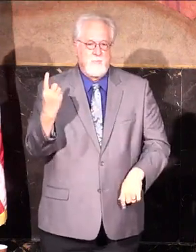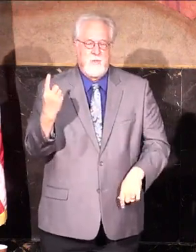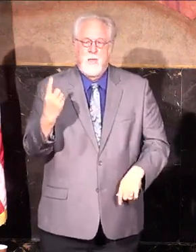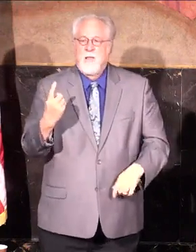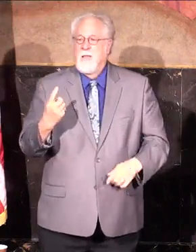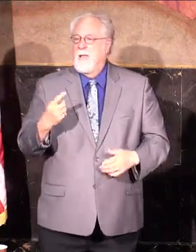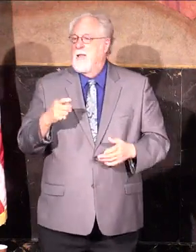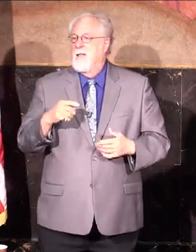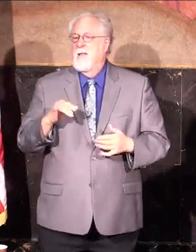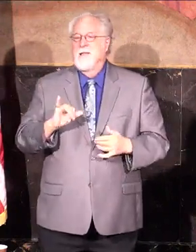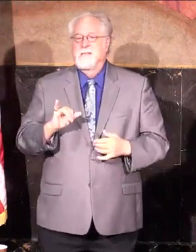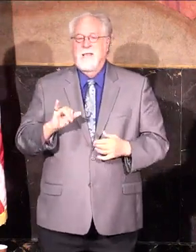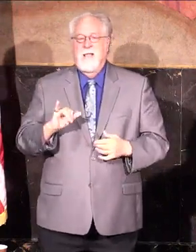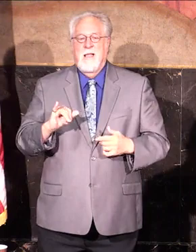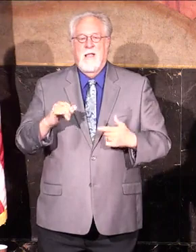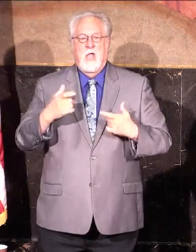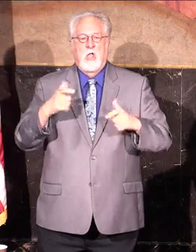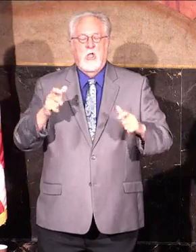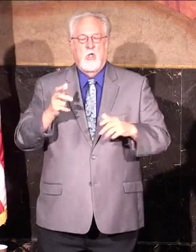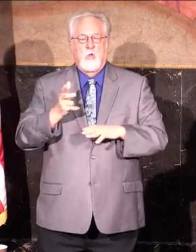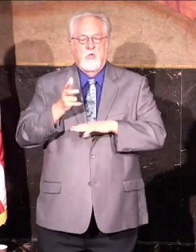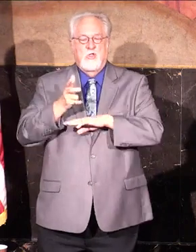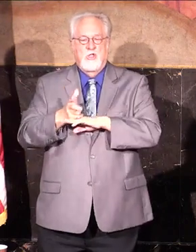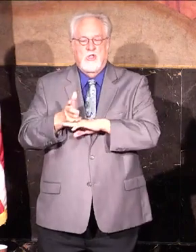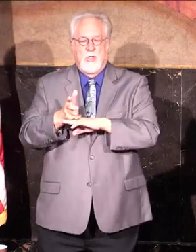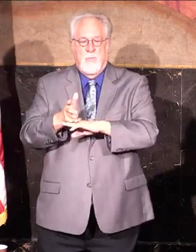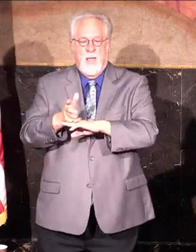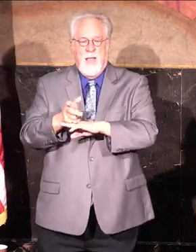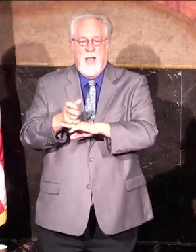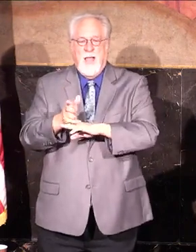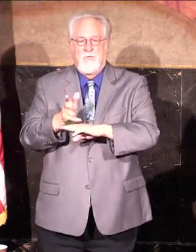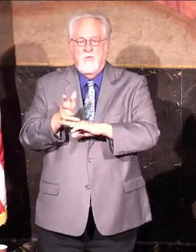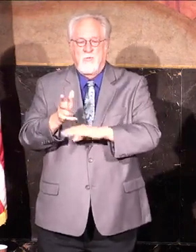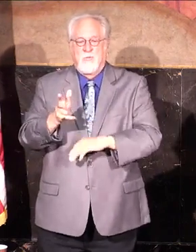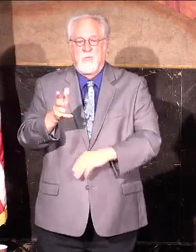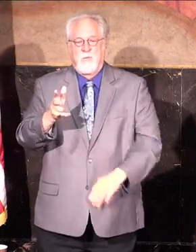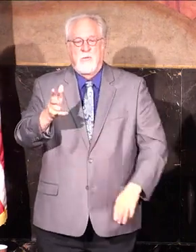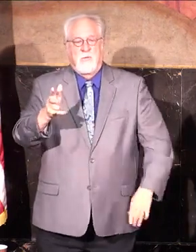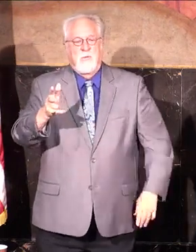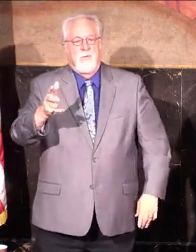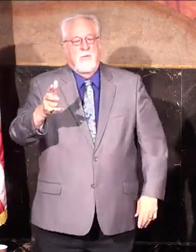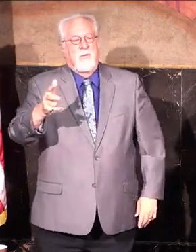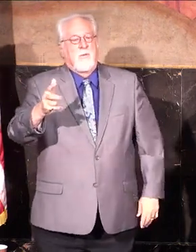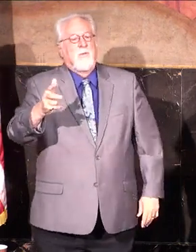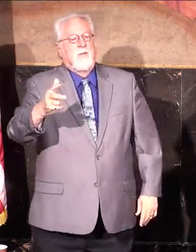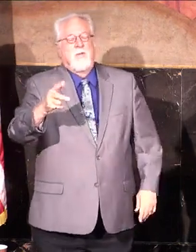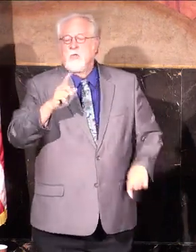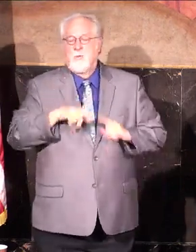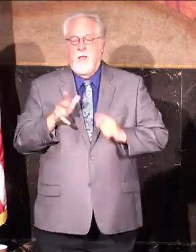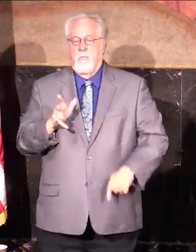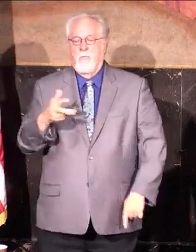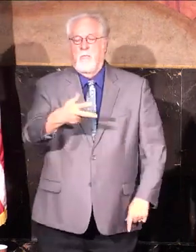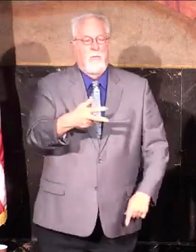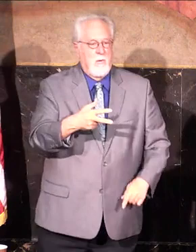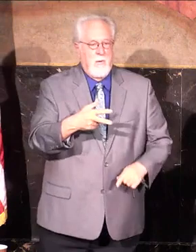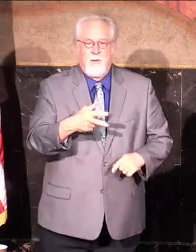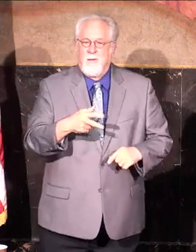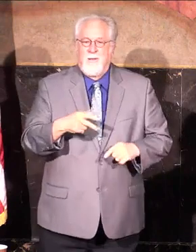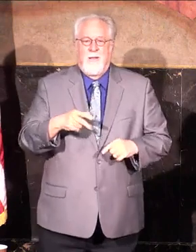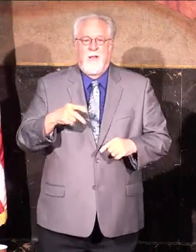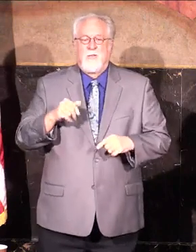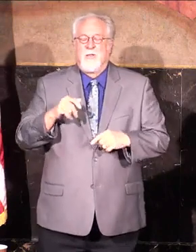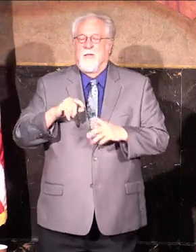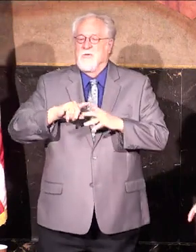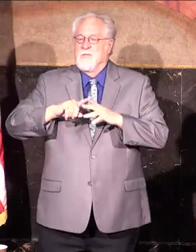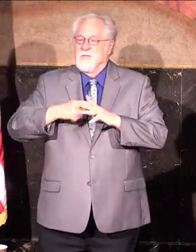This is like a huge ship, and you've got to start turning it long before you would think is